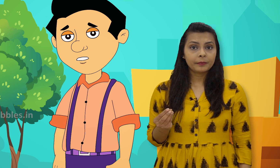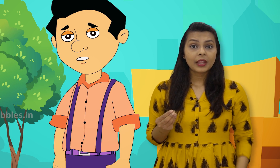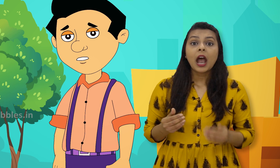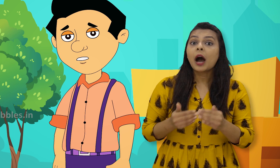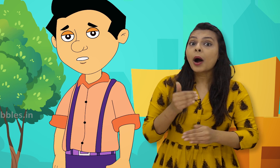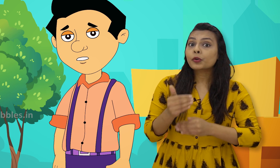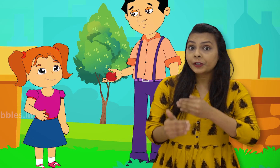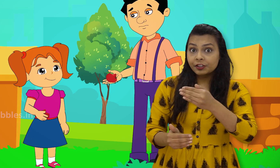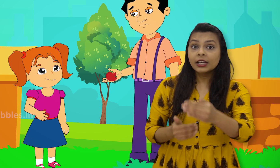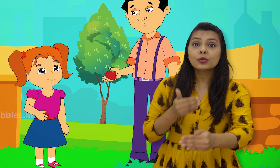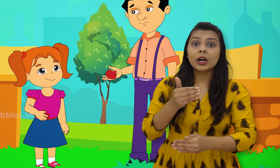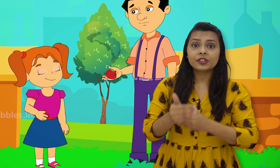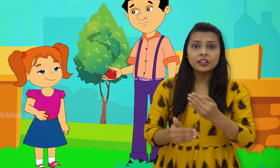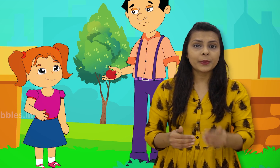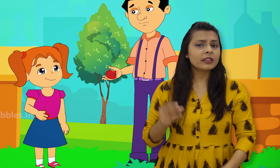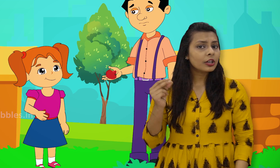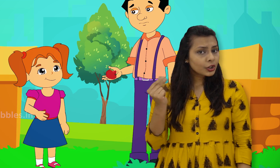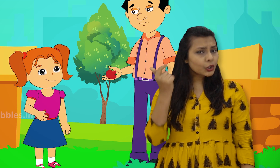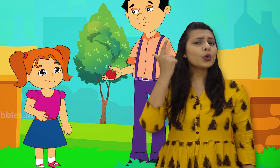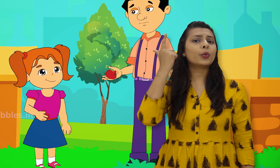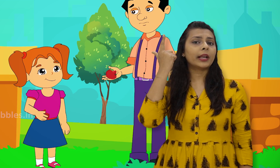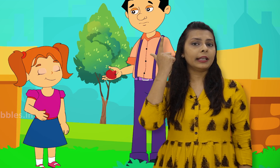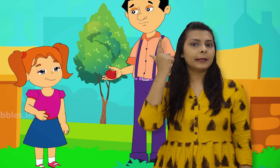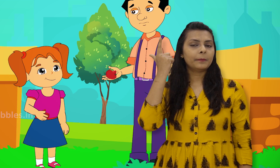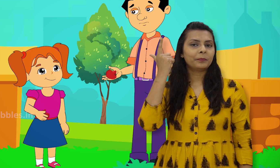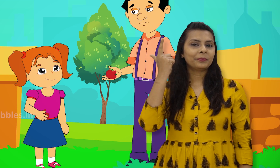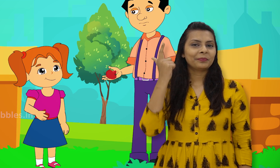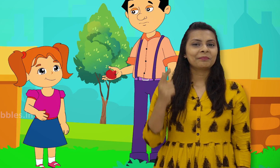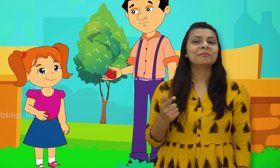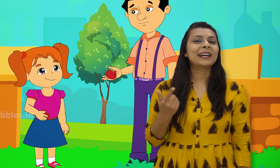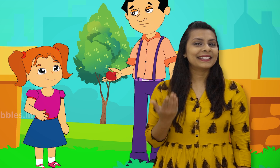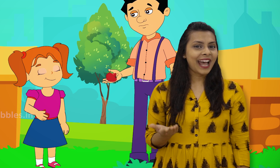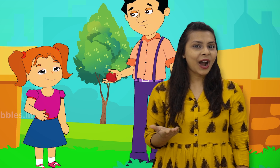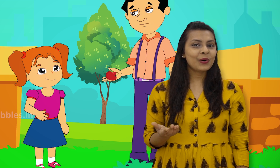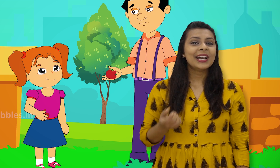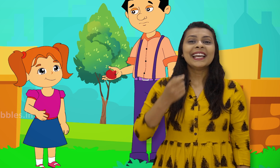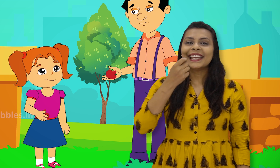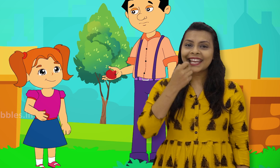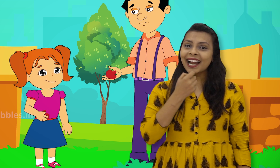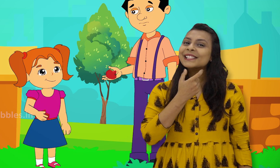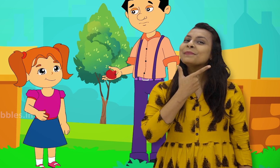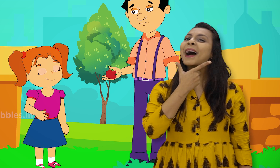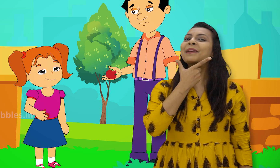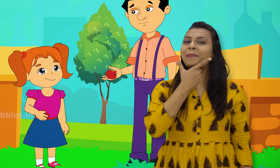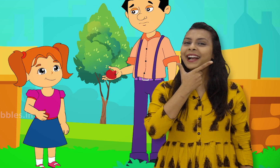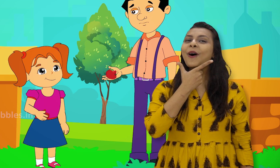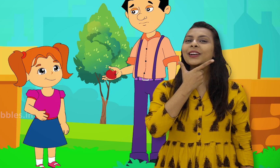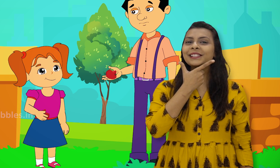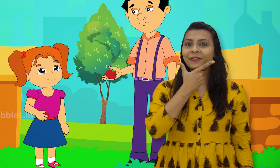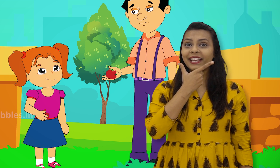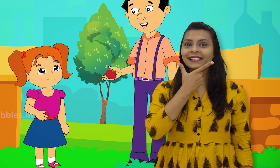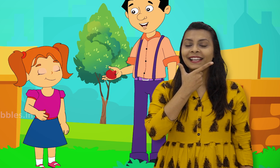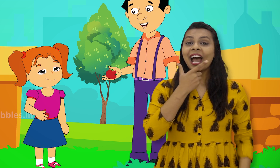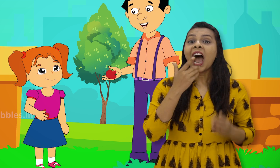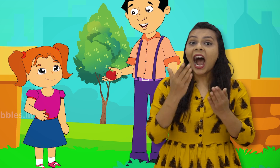bad about reaching to a judgment too quickly. But now he had his smile back on